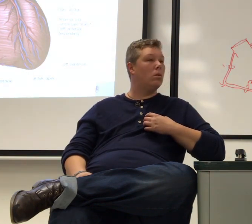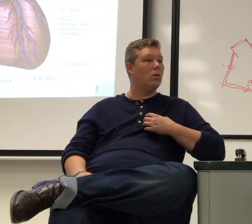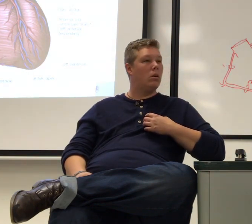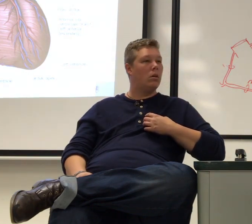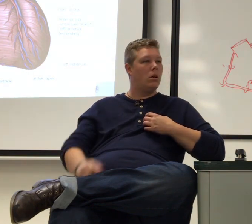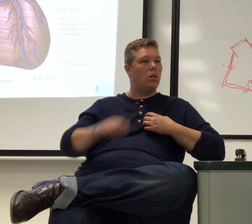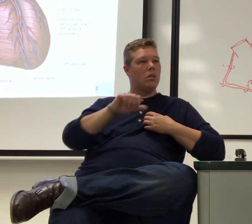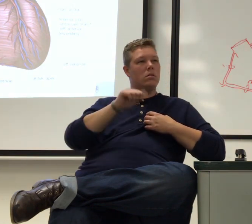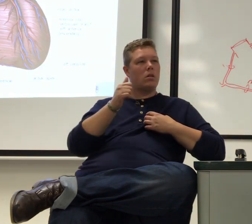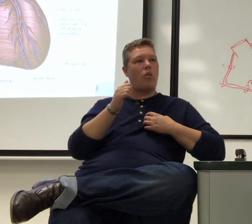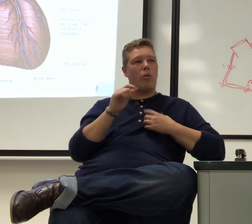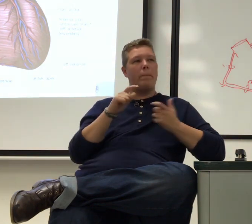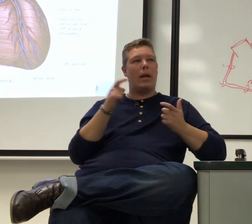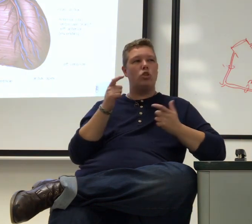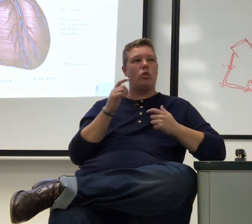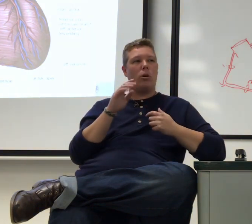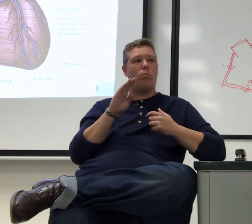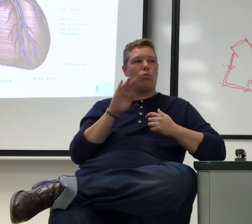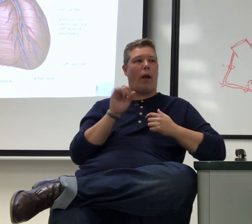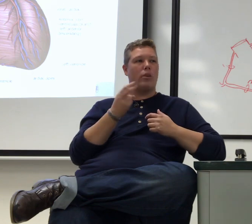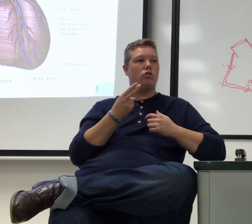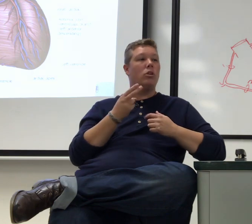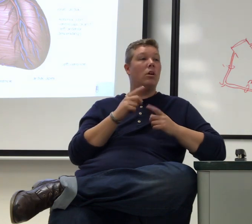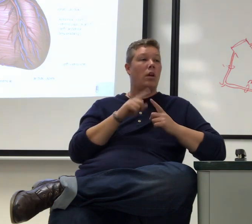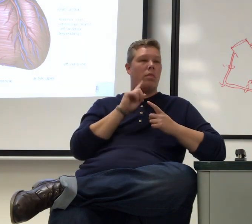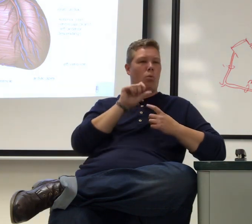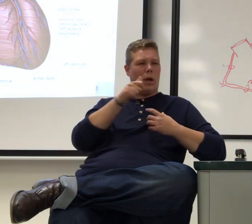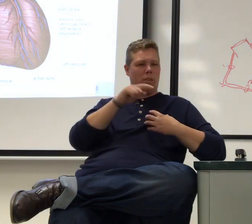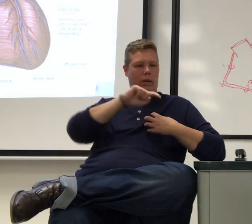It's another major branch. Now, the rest of it, it kind of